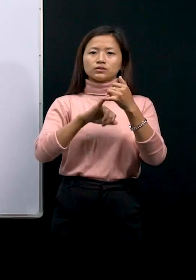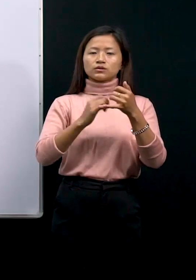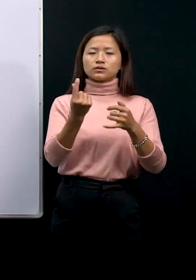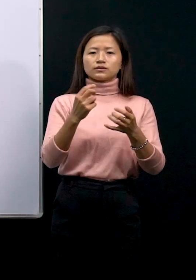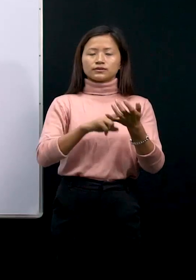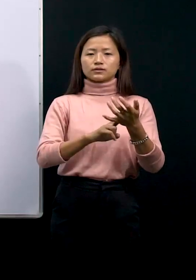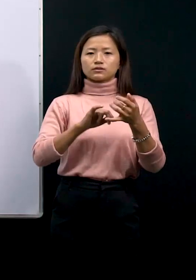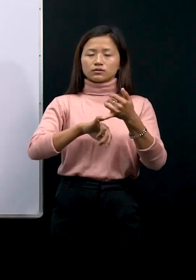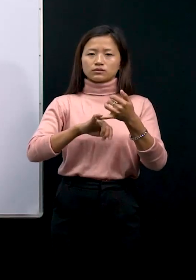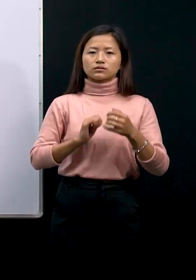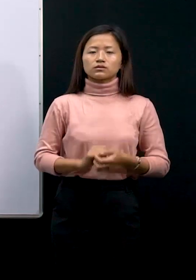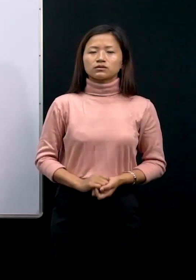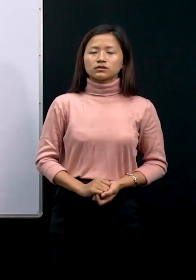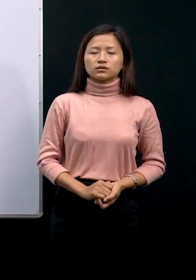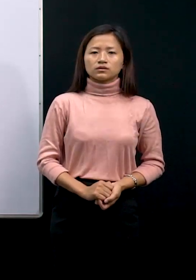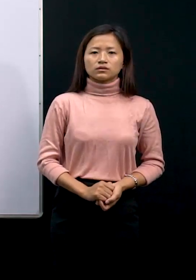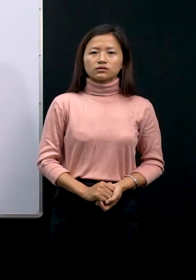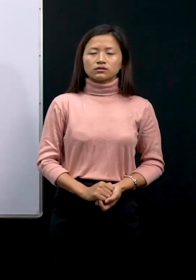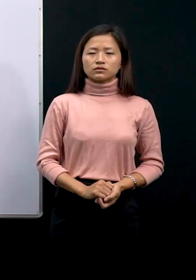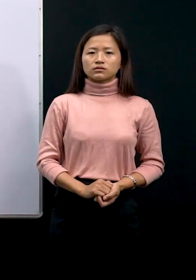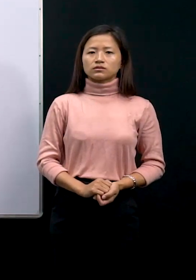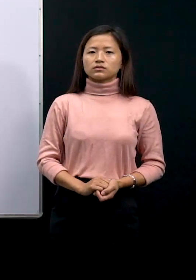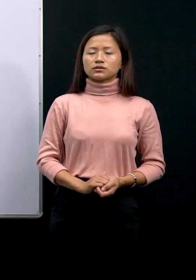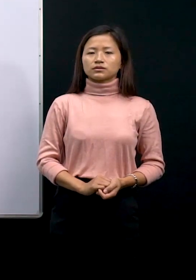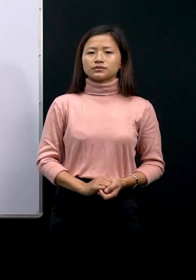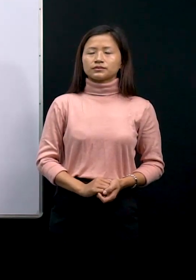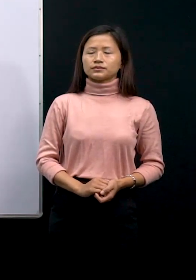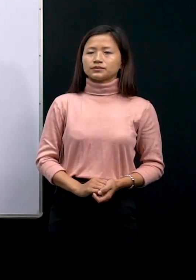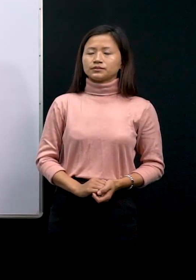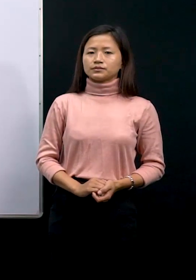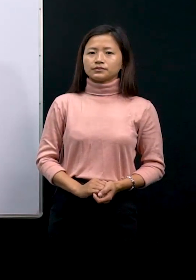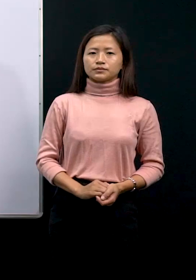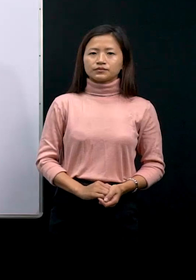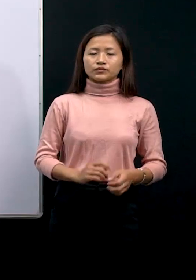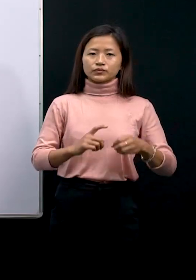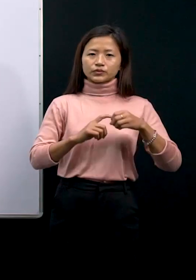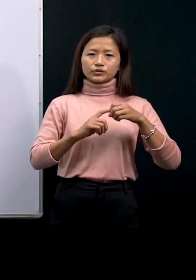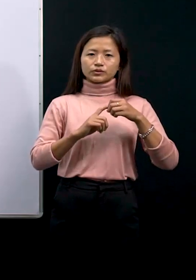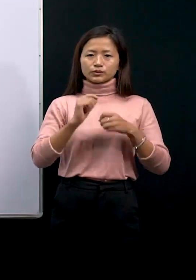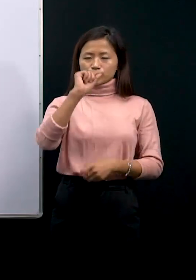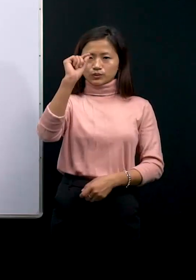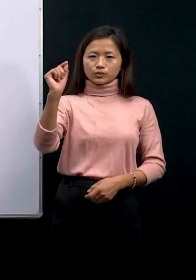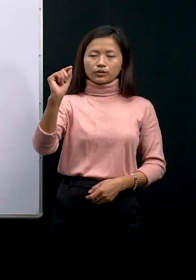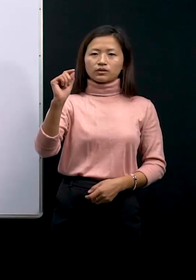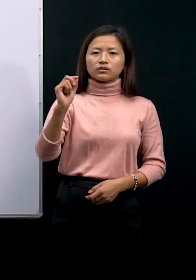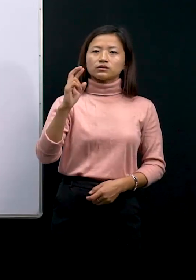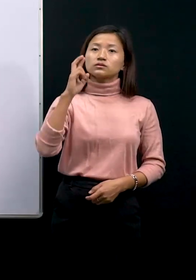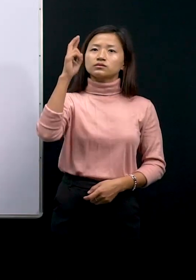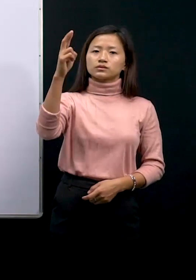theorems. Yes, what is the Pythagoras theorem tells? Square